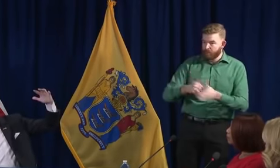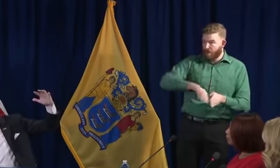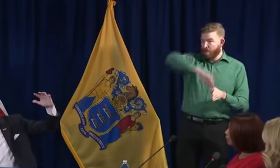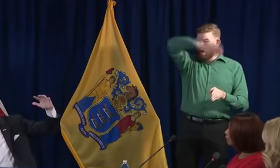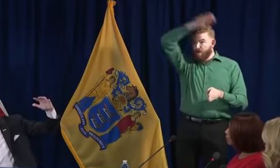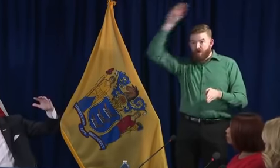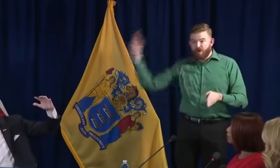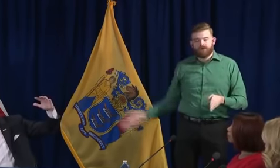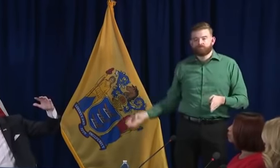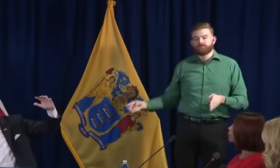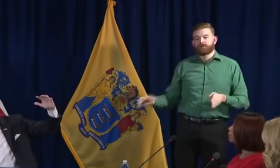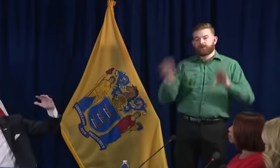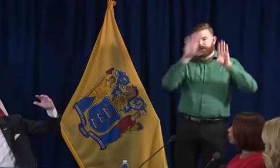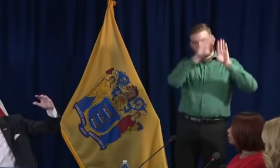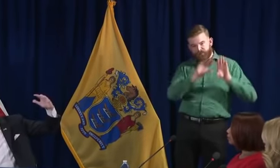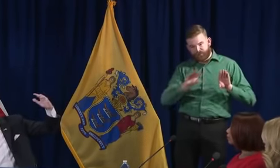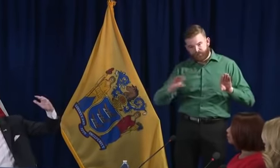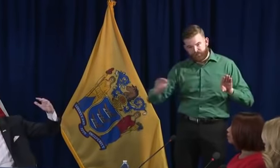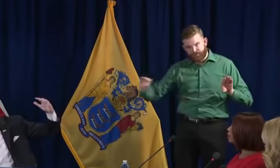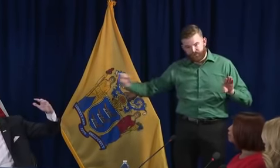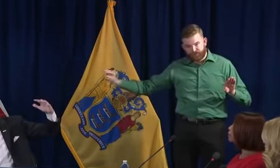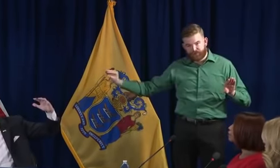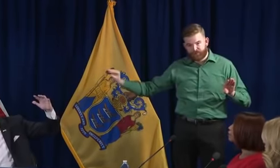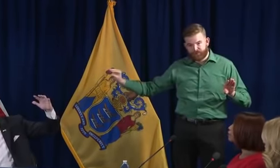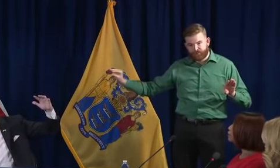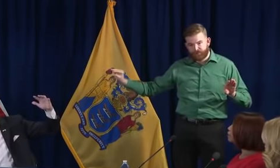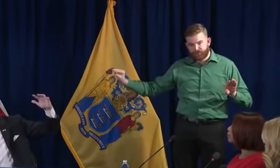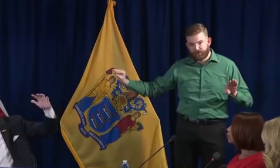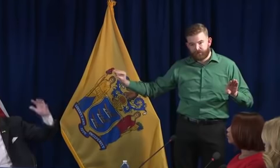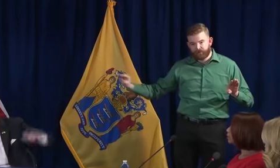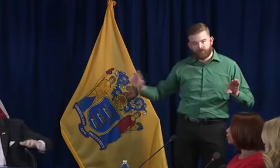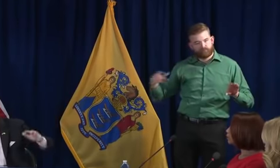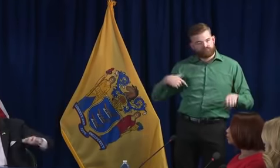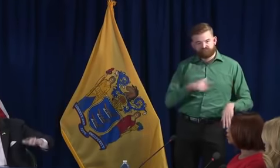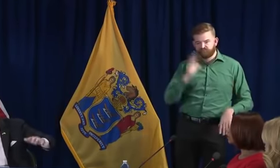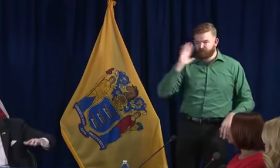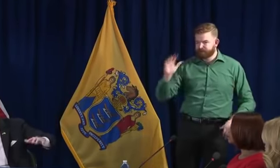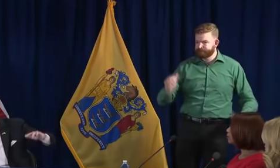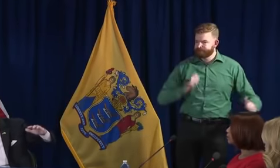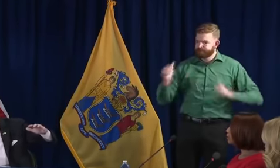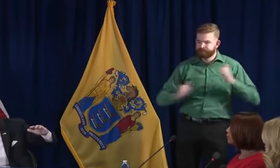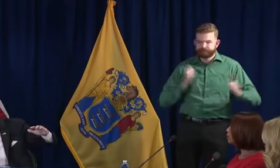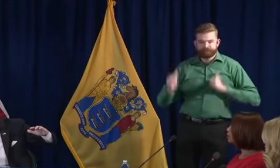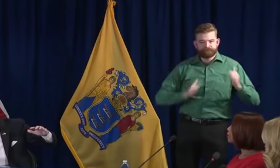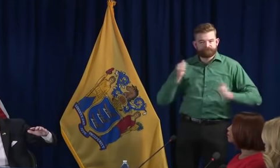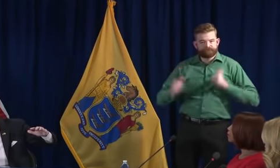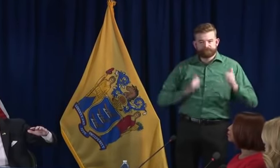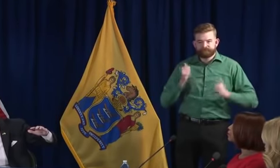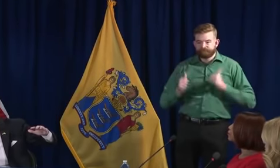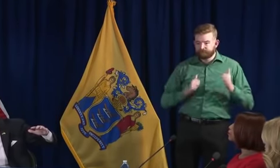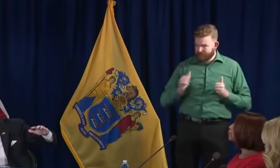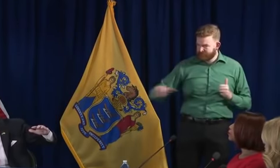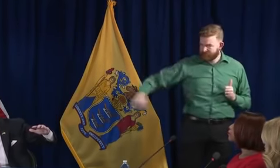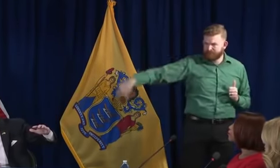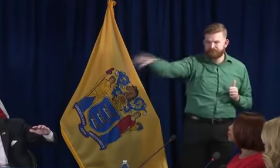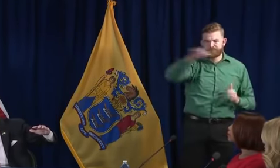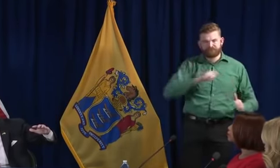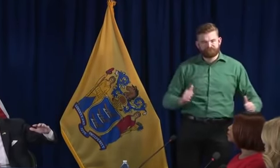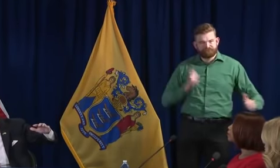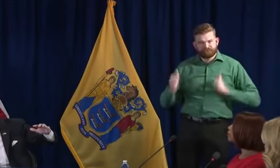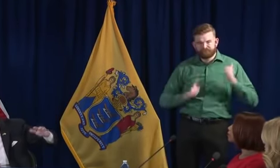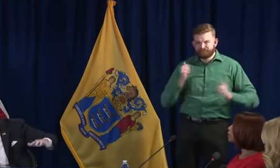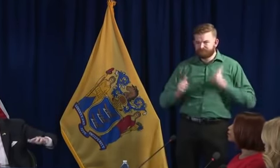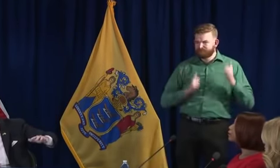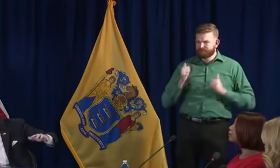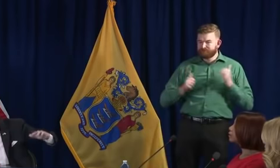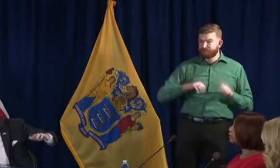here, aggressive, proactive, tough measures to flatten that curve. You could see by today's positive tests, we're